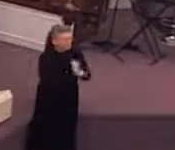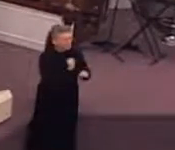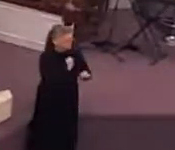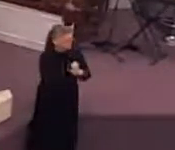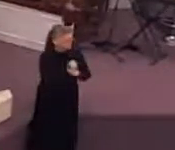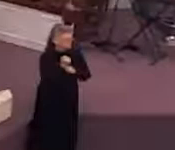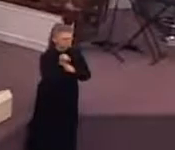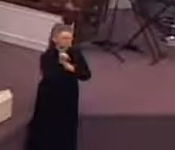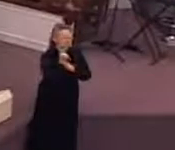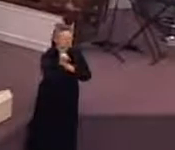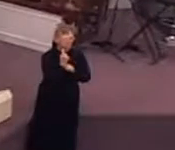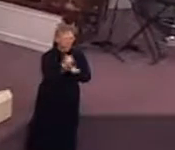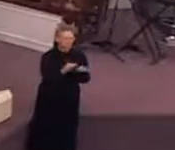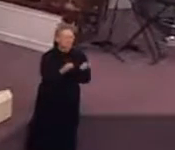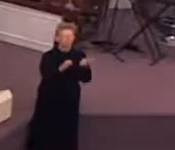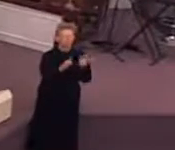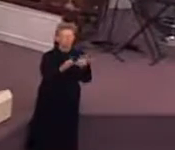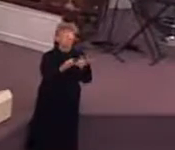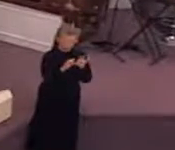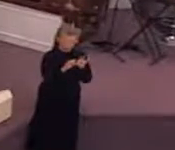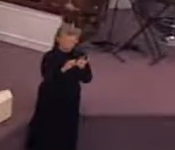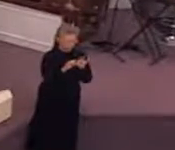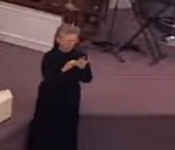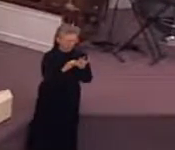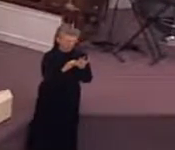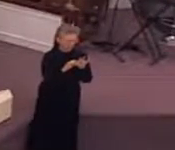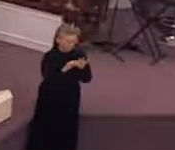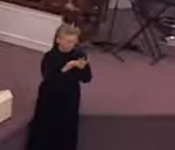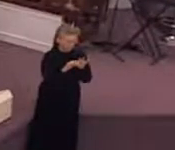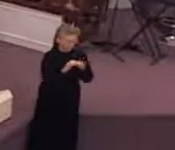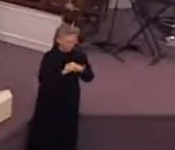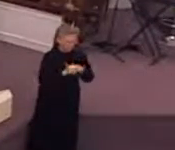having an understanding of the importance of it.